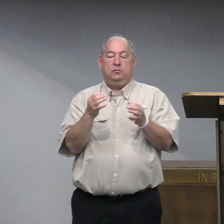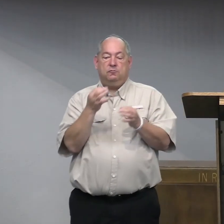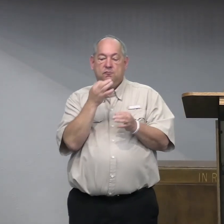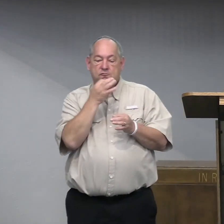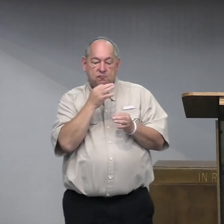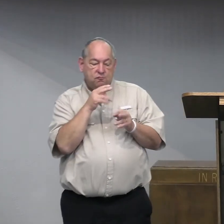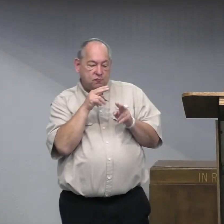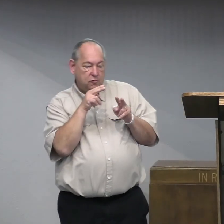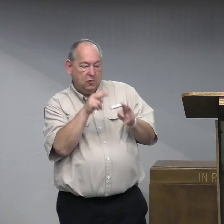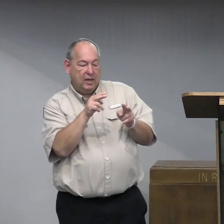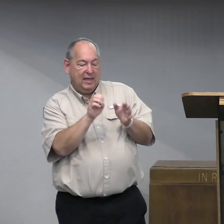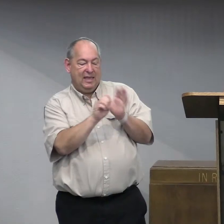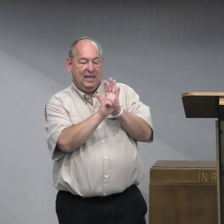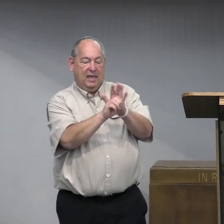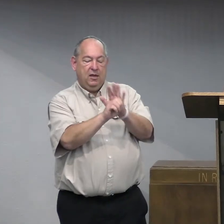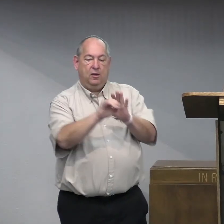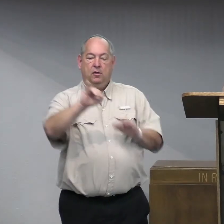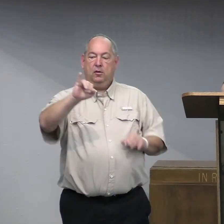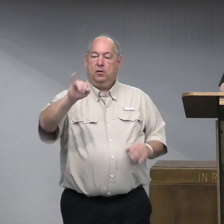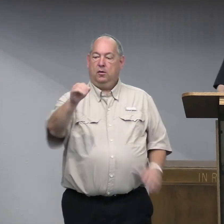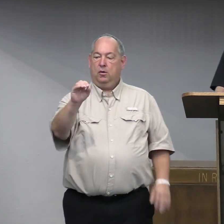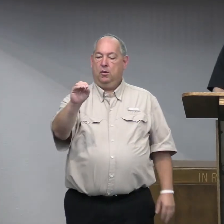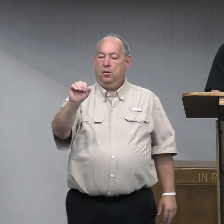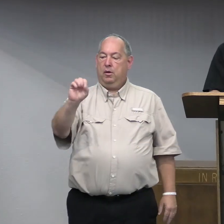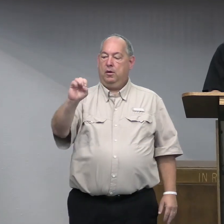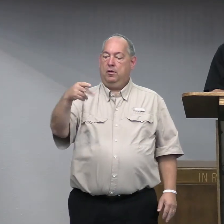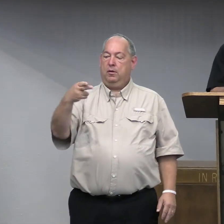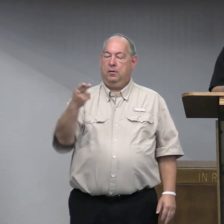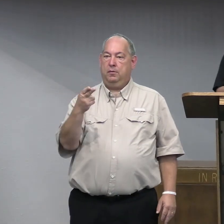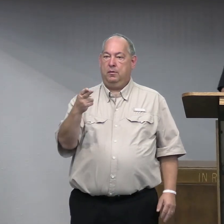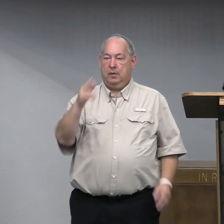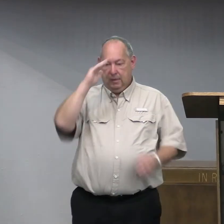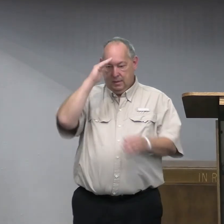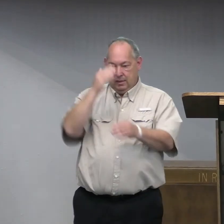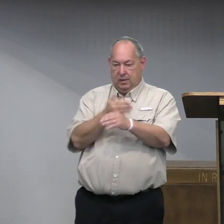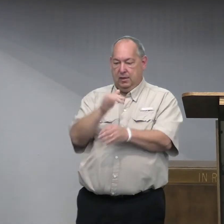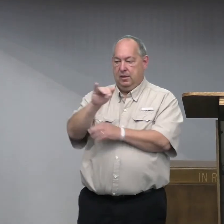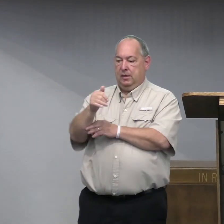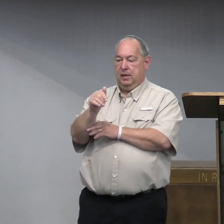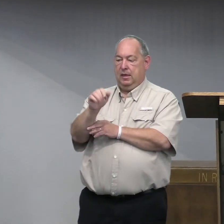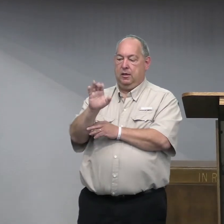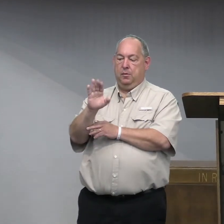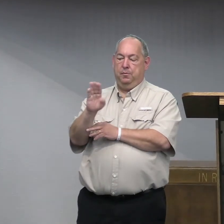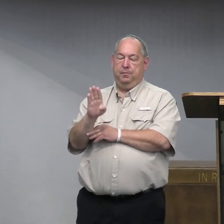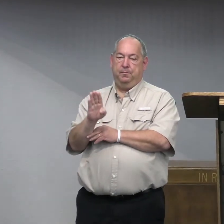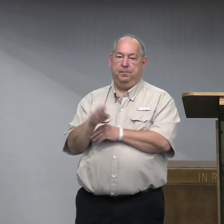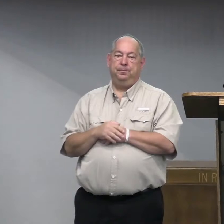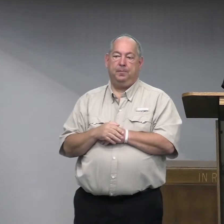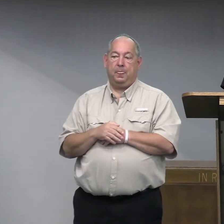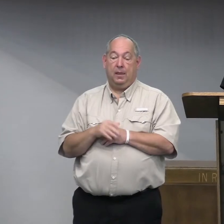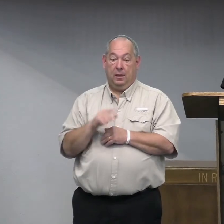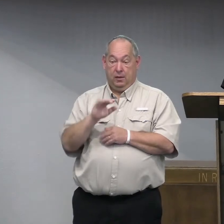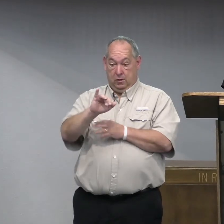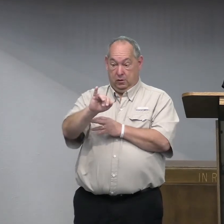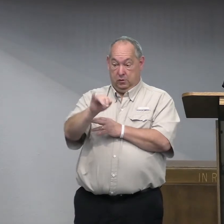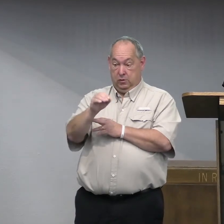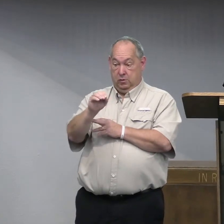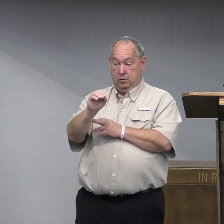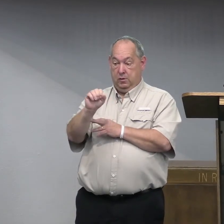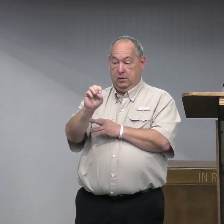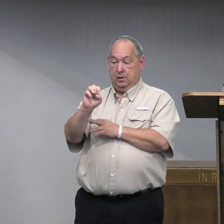the example of Joseph. Joseph, the son of Jacob. Now, Joseph's story